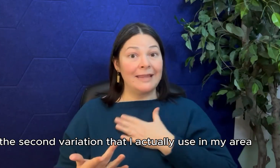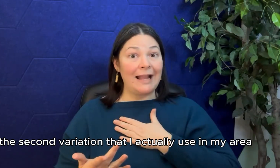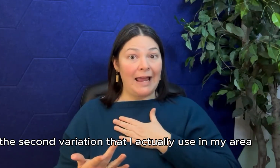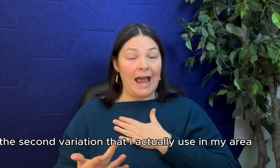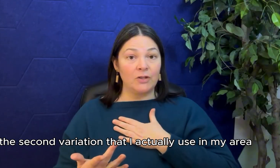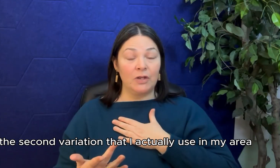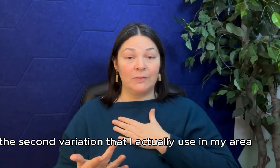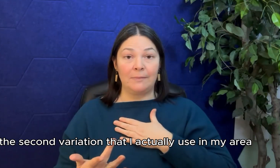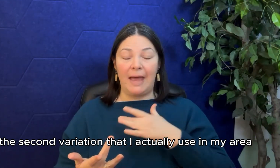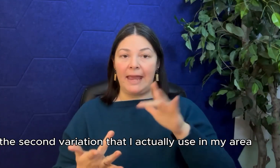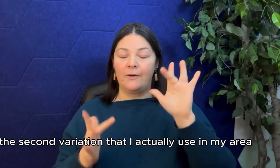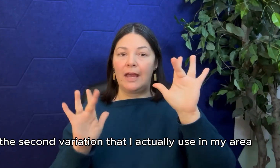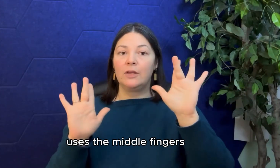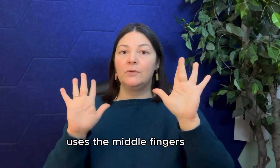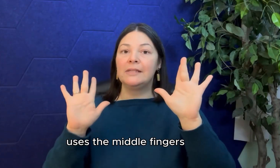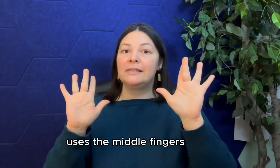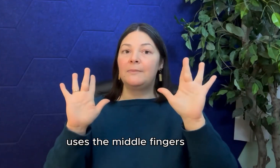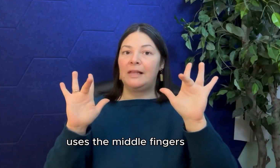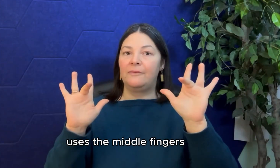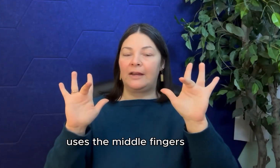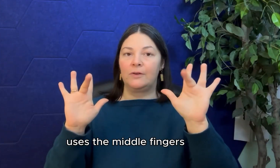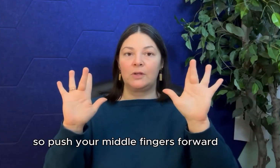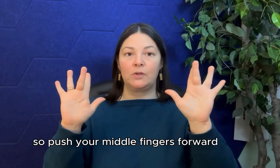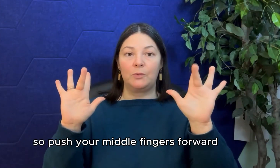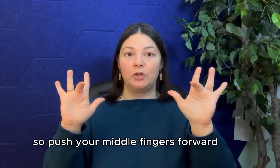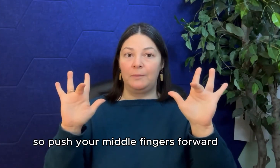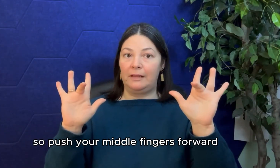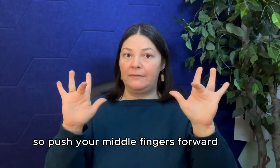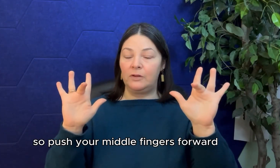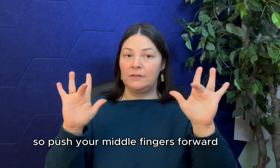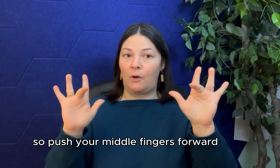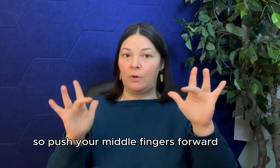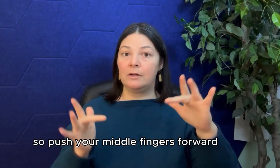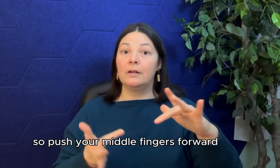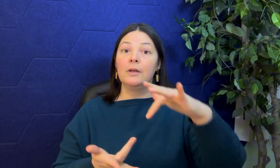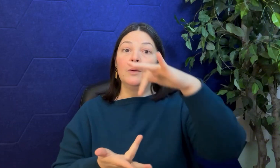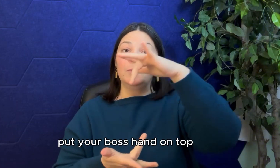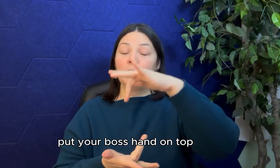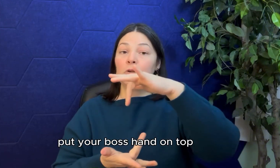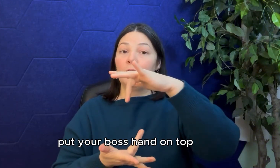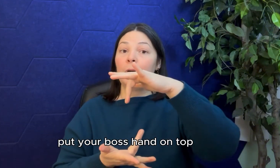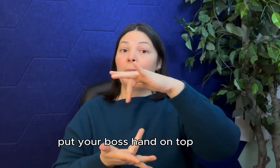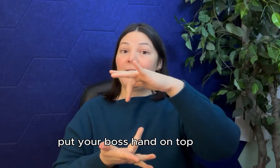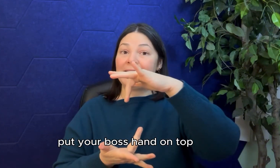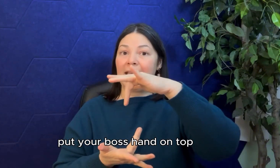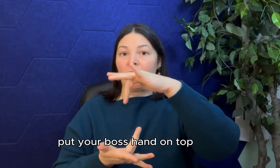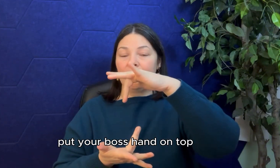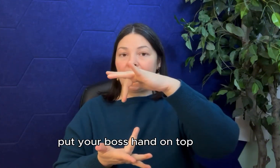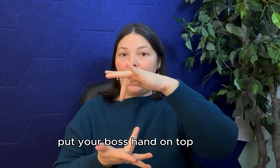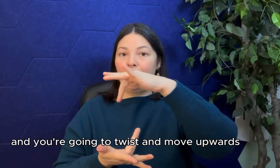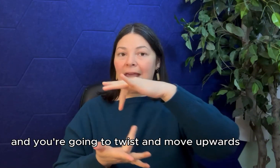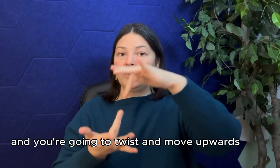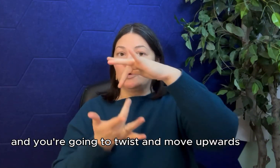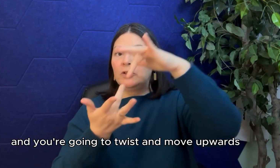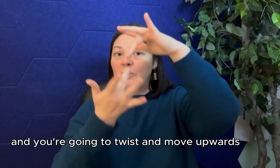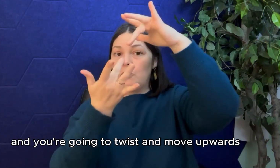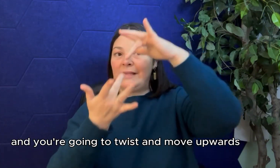I actually use in my area uses the middle fingers. So push your middle fingers forward, put your boss hand on top, and you're going to twist and